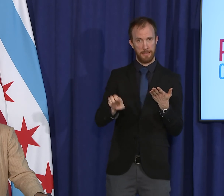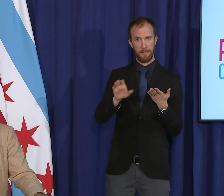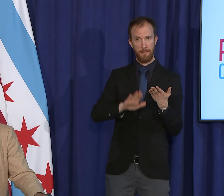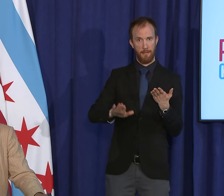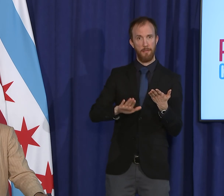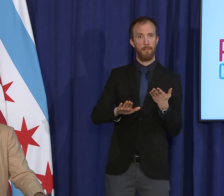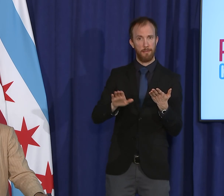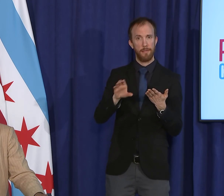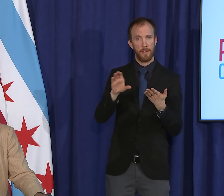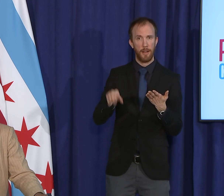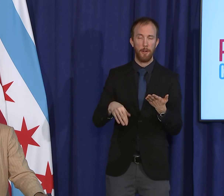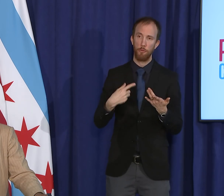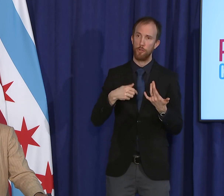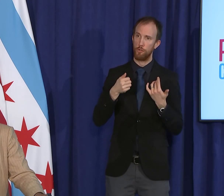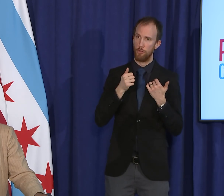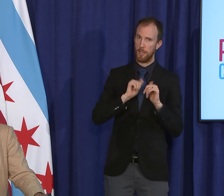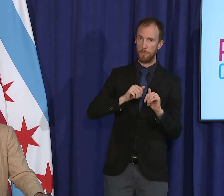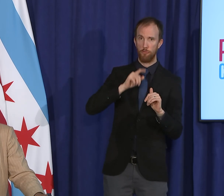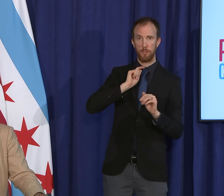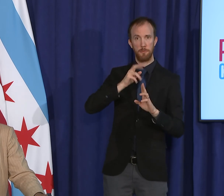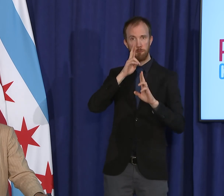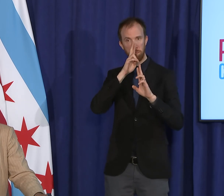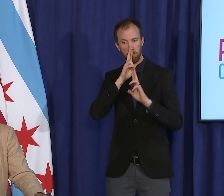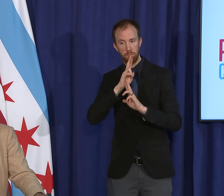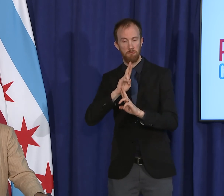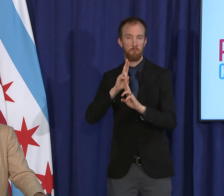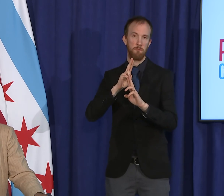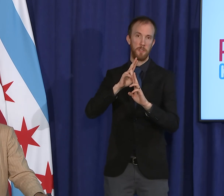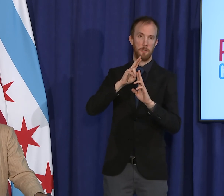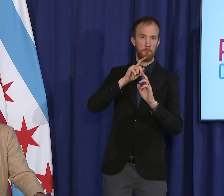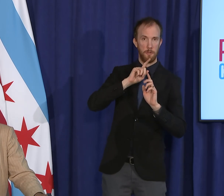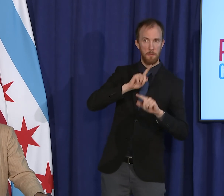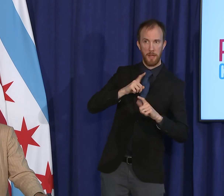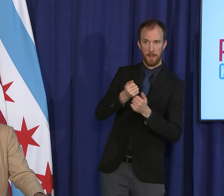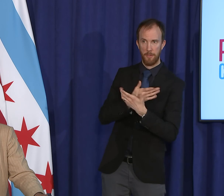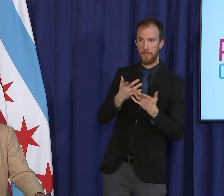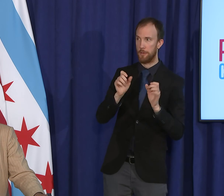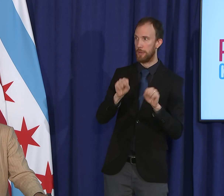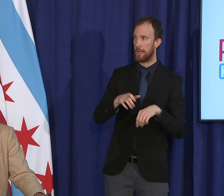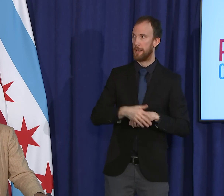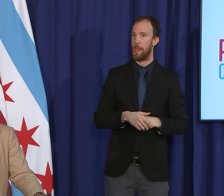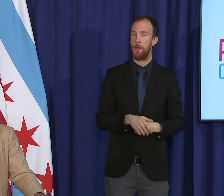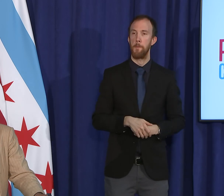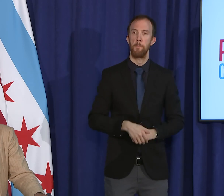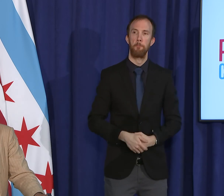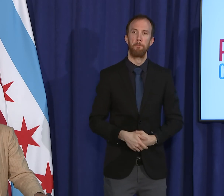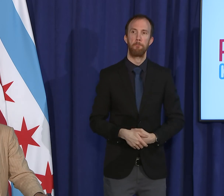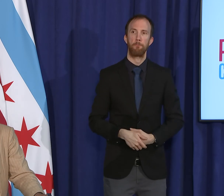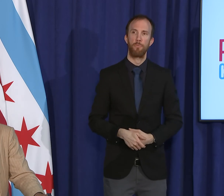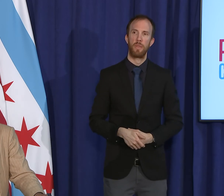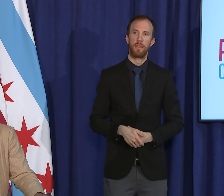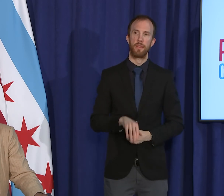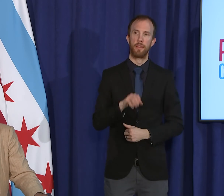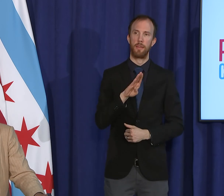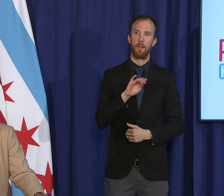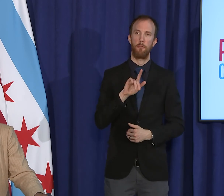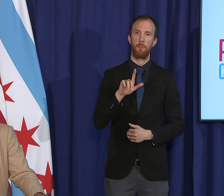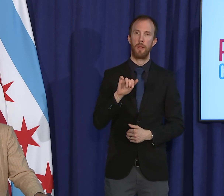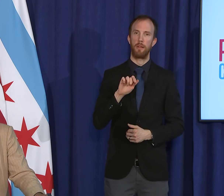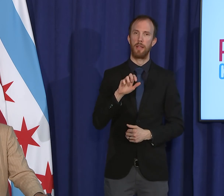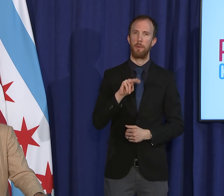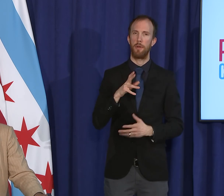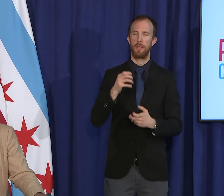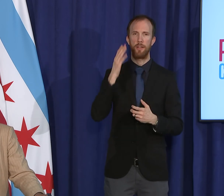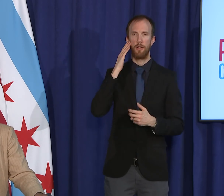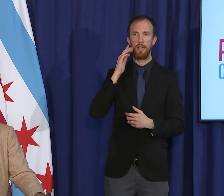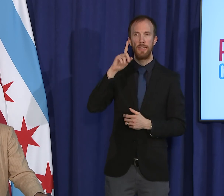and we're trying to be as responsive and respectful as we possibly can be. Last question that I have is that from Bill Cameron: does Governor